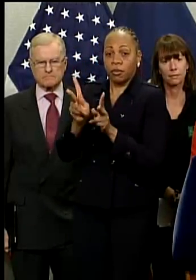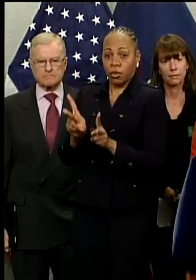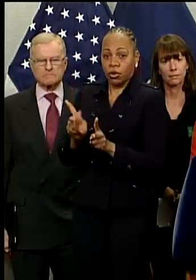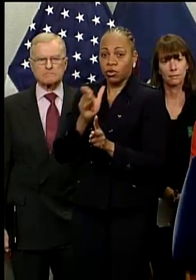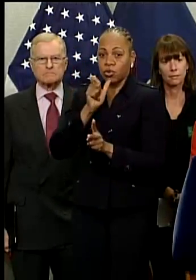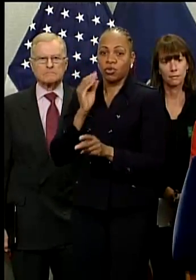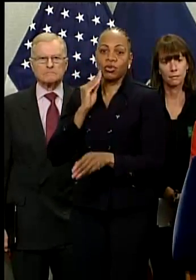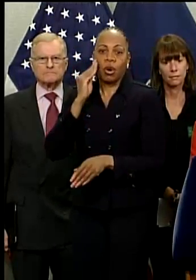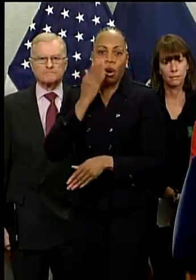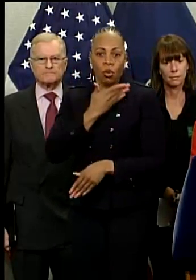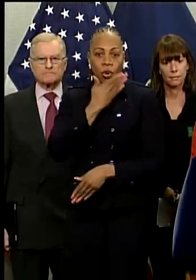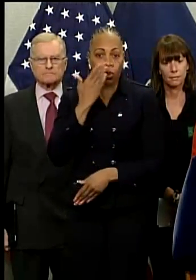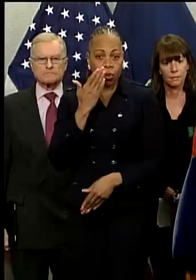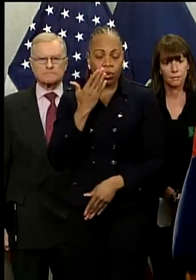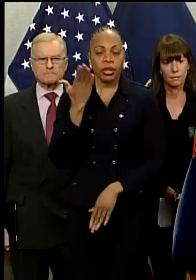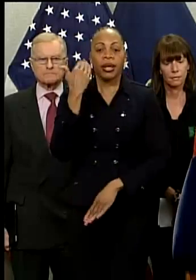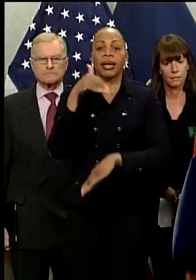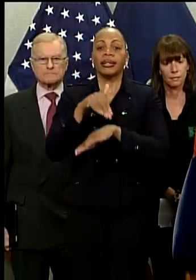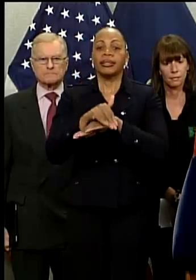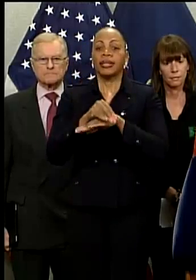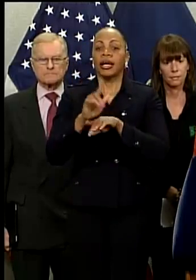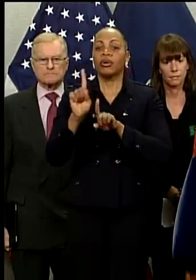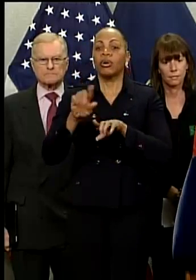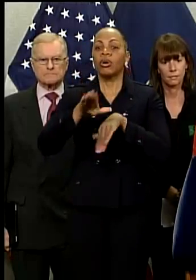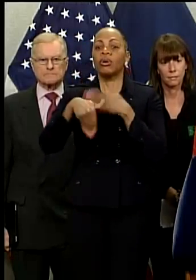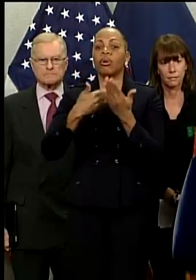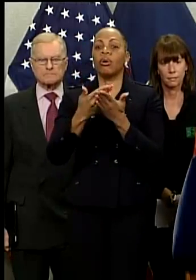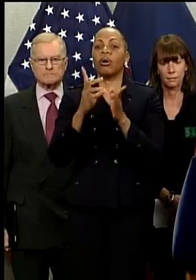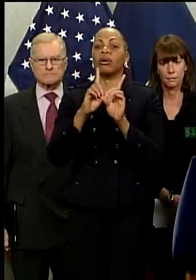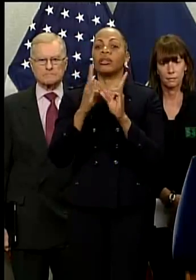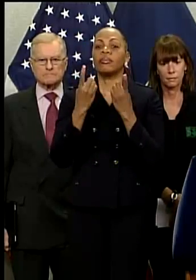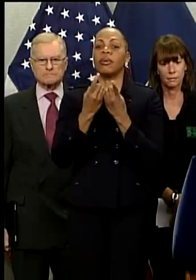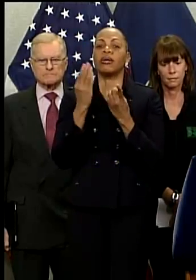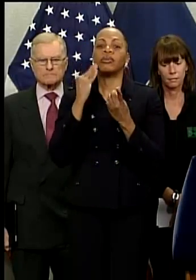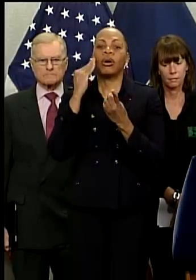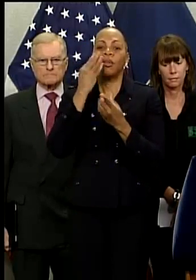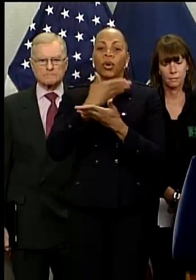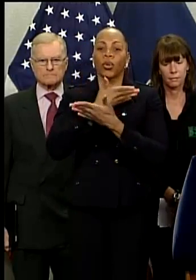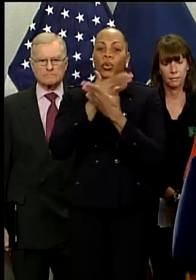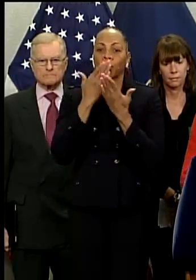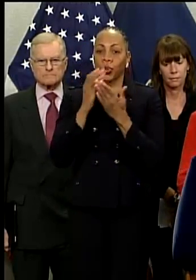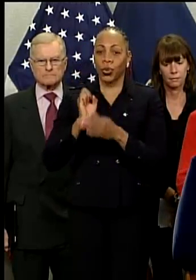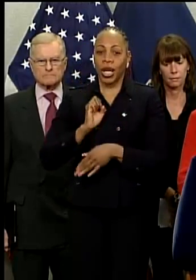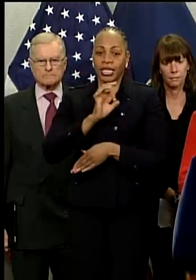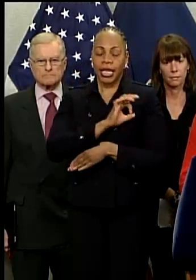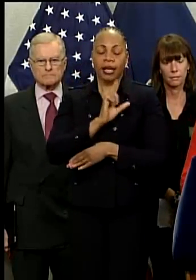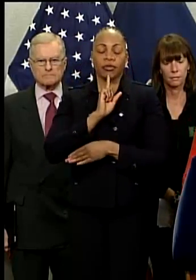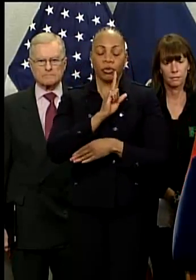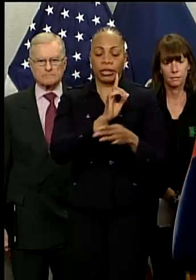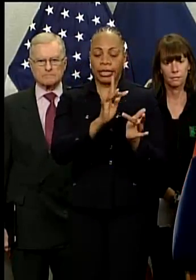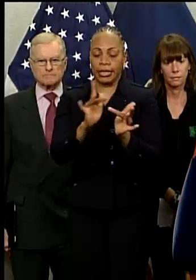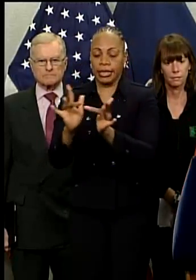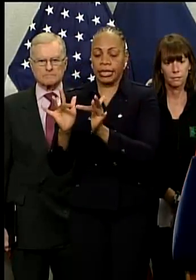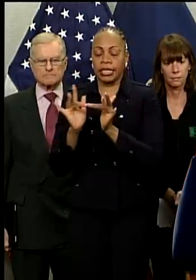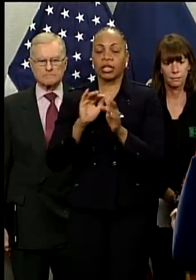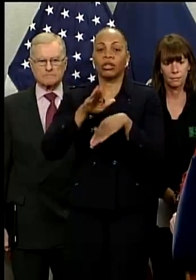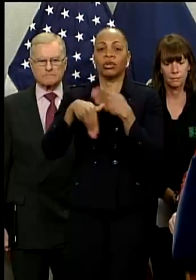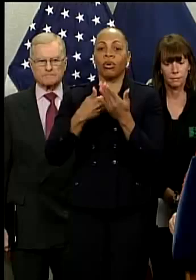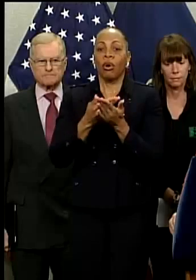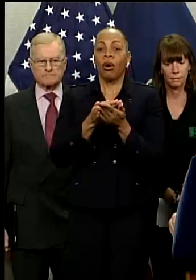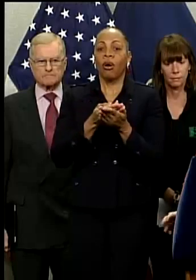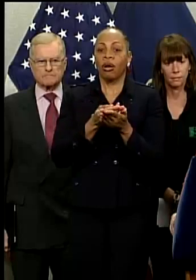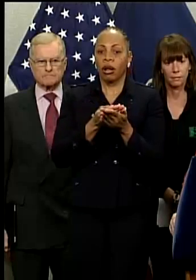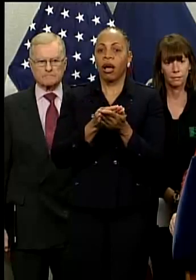Last night, I did order all Department of Homeless Services staff to double their outreach efforts to protect unsheltered New Yorkers, and that will be